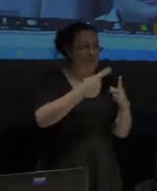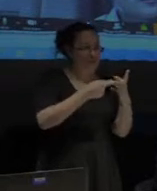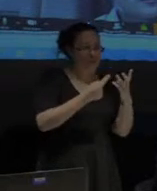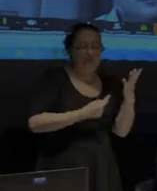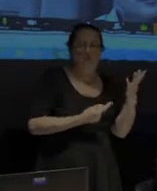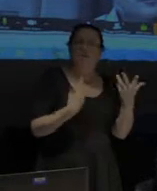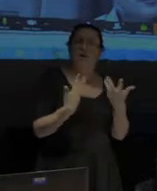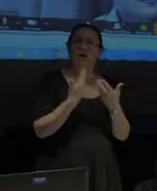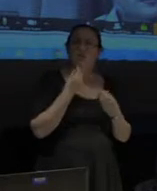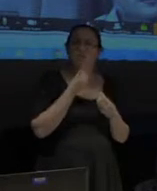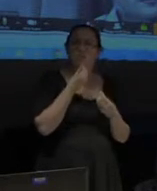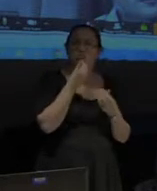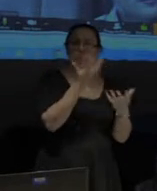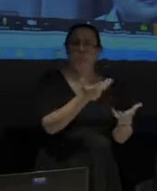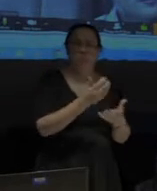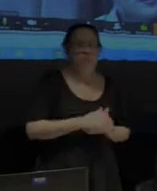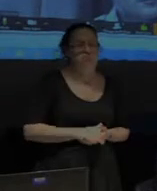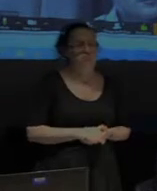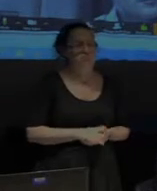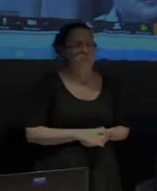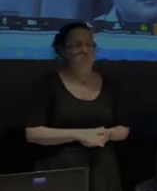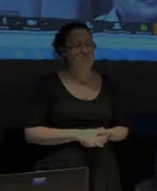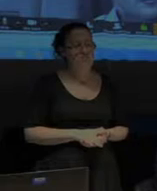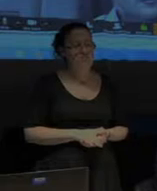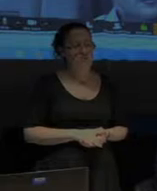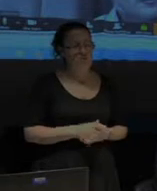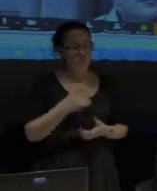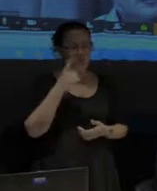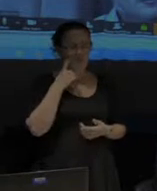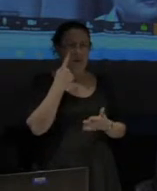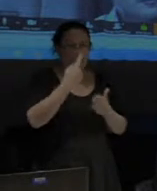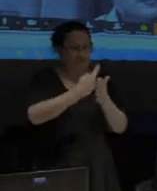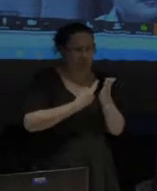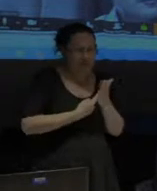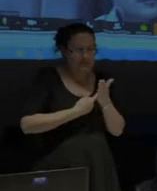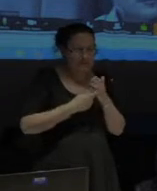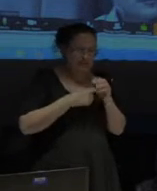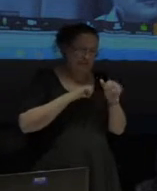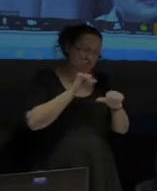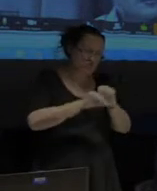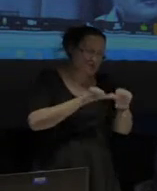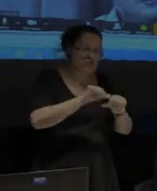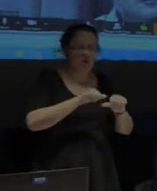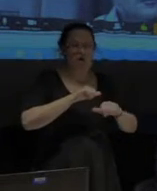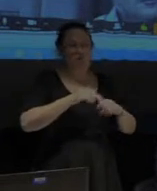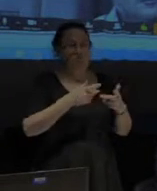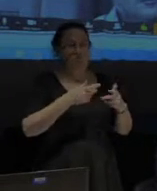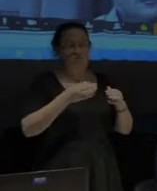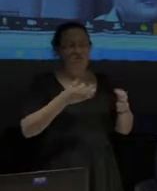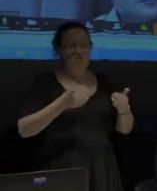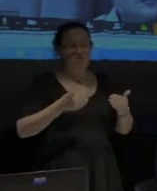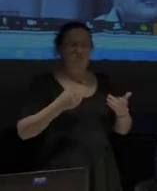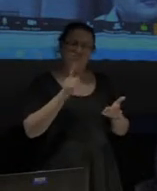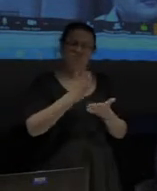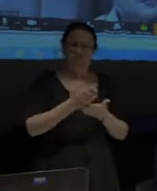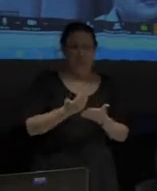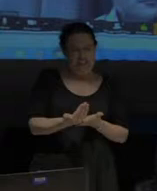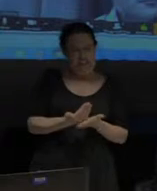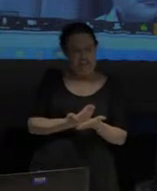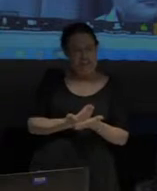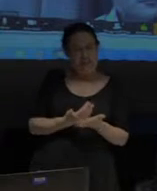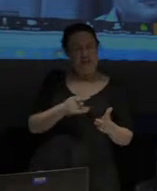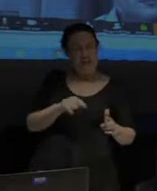one of the best things that I would think about doing to move beyond policy and processes and procedures, which you're right should be a safety net, but I